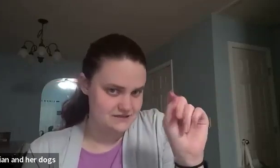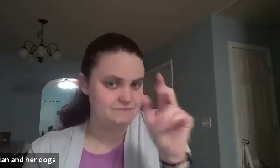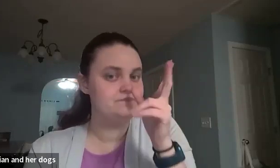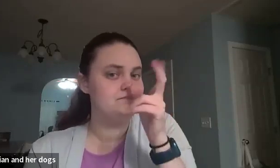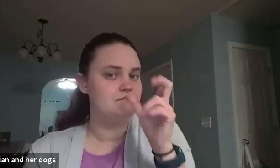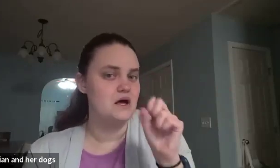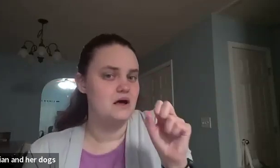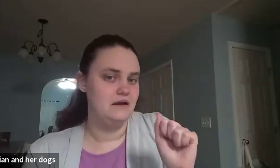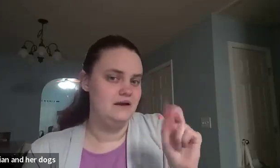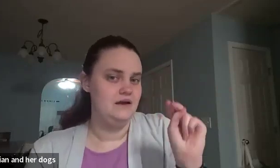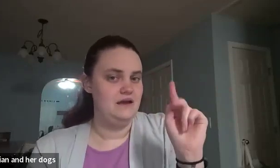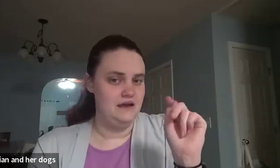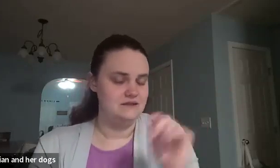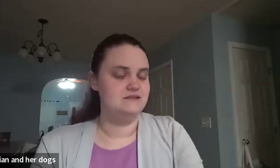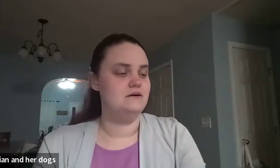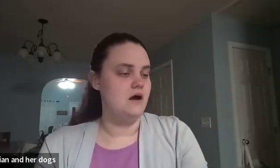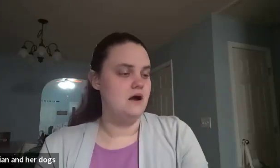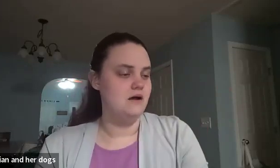ant, bug, ant.